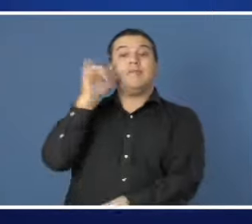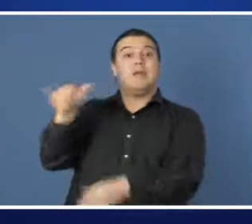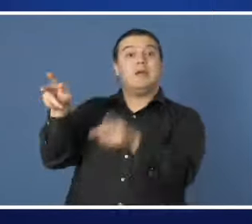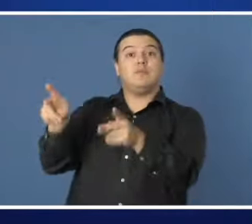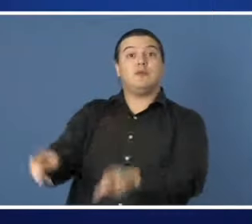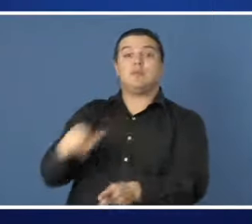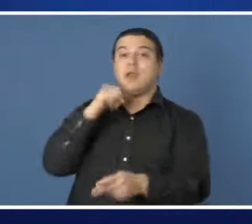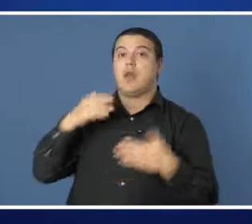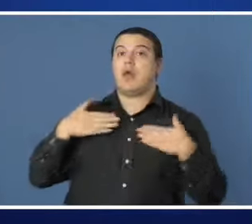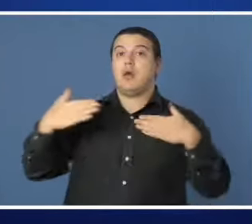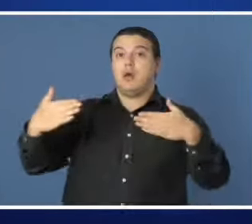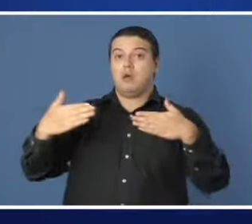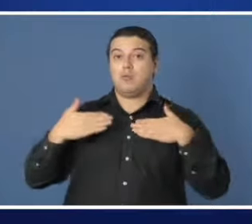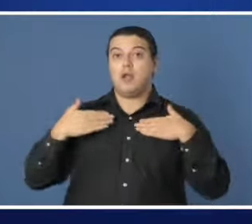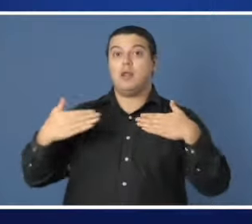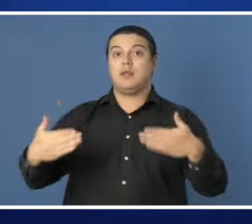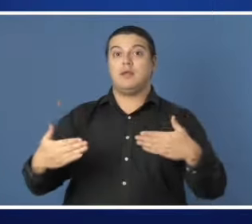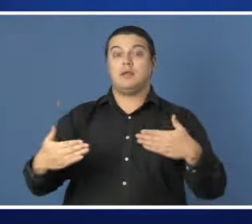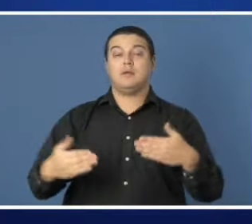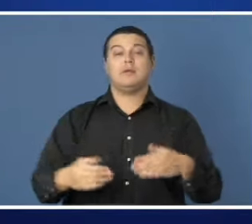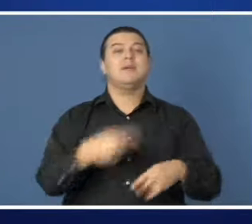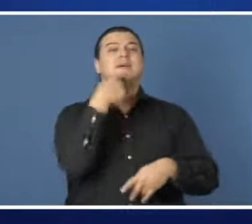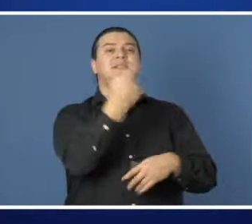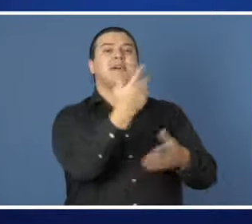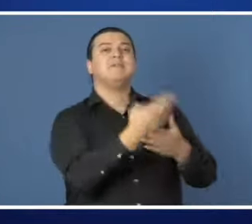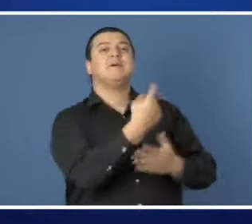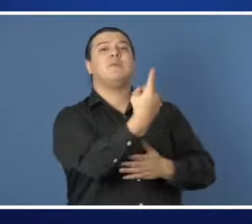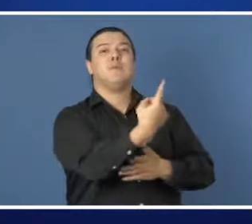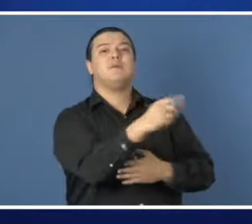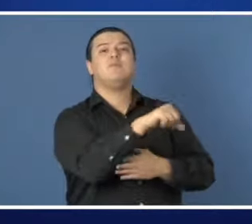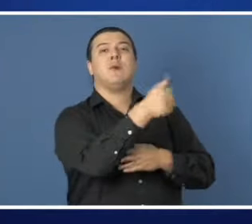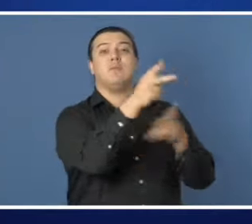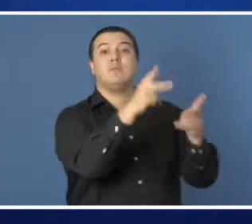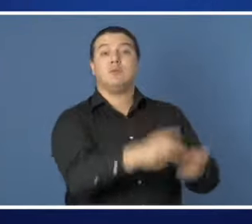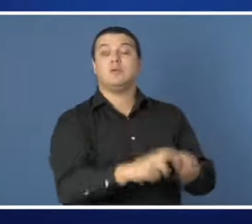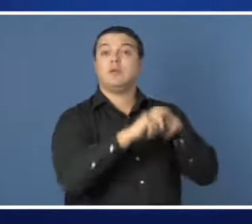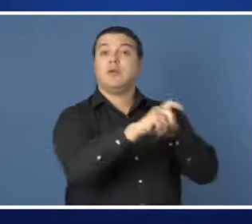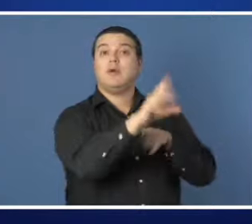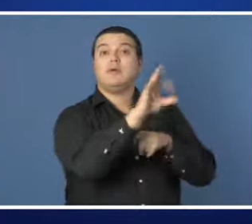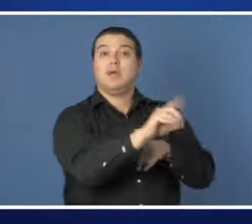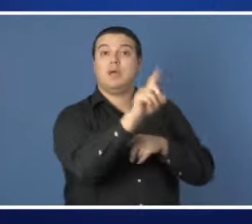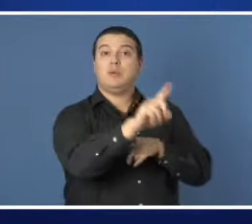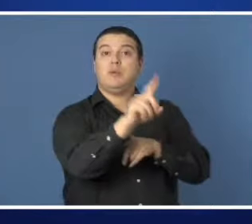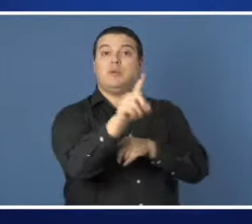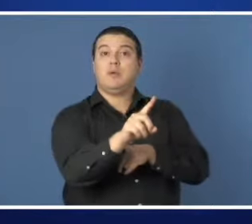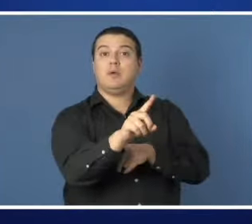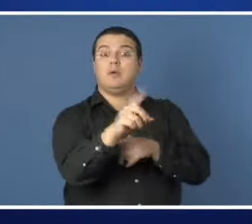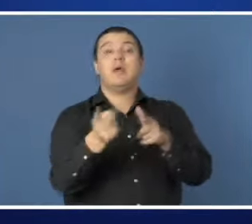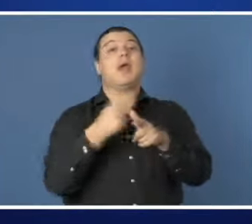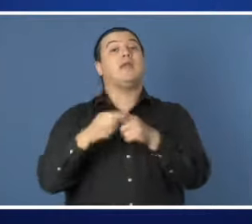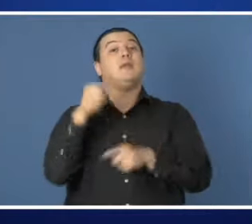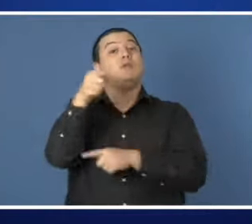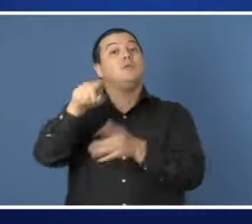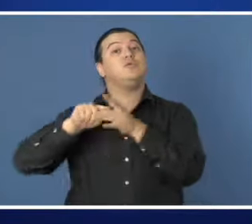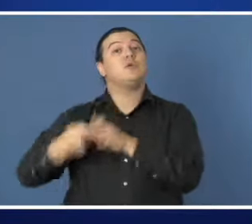If the victim is not breathing, have someone call 911, then start CPR.